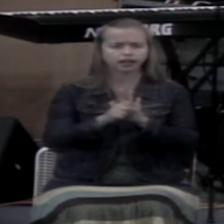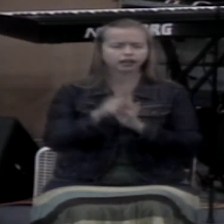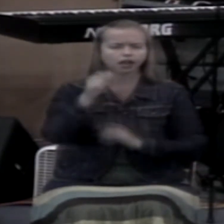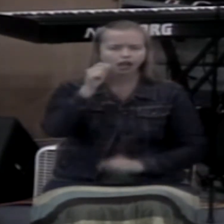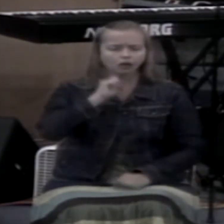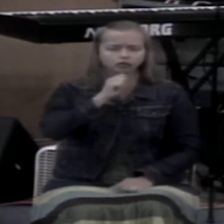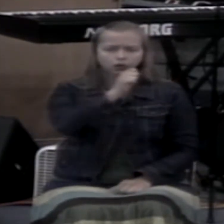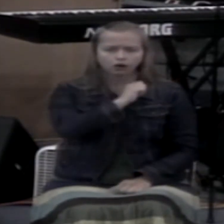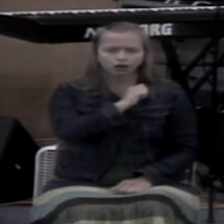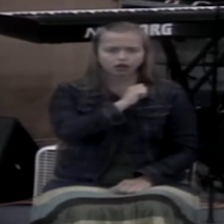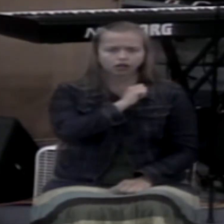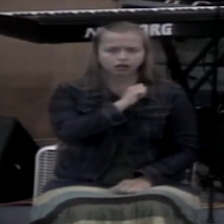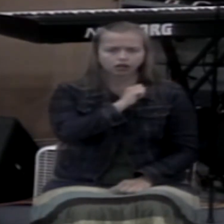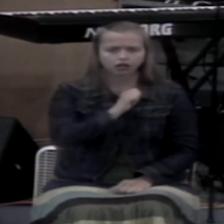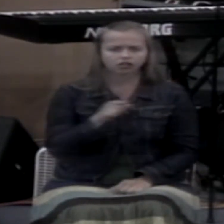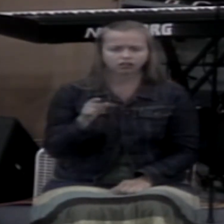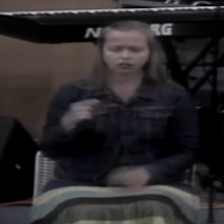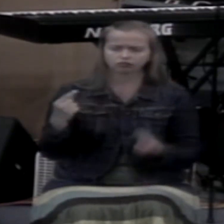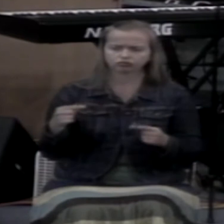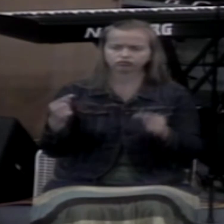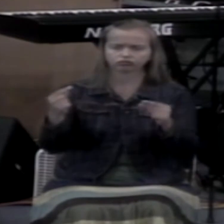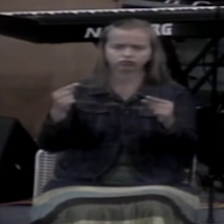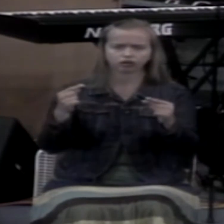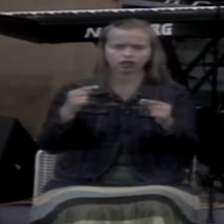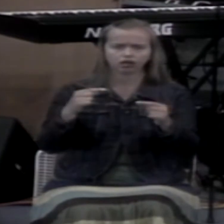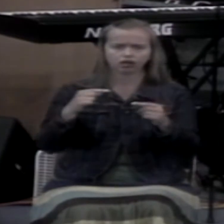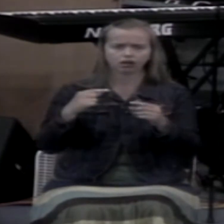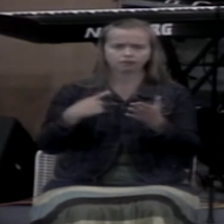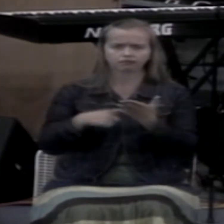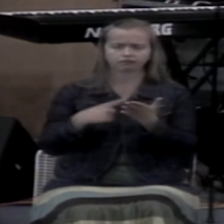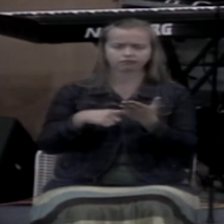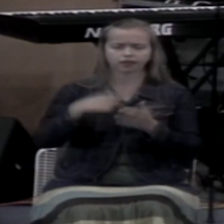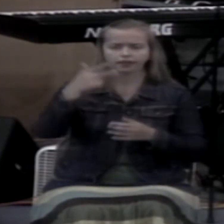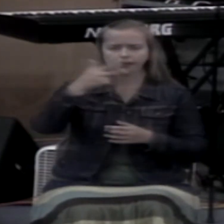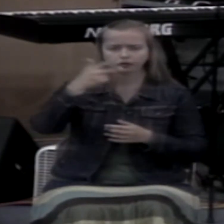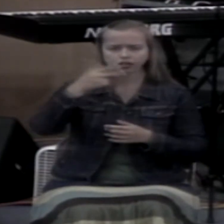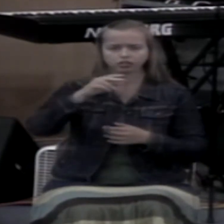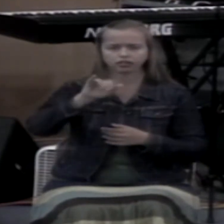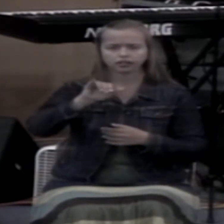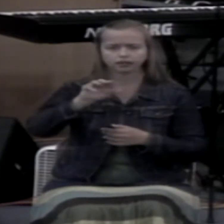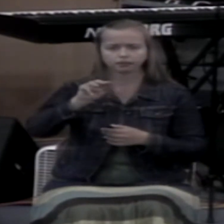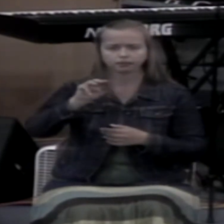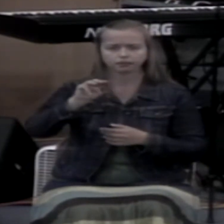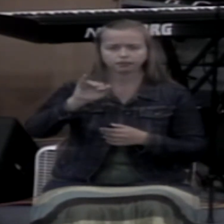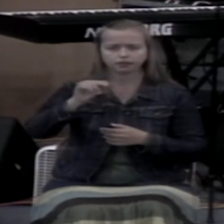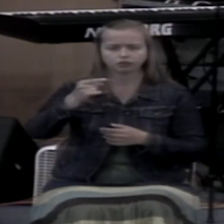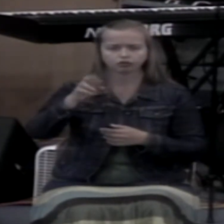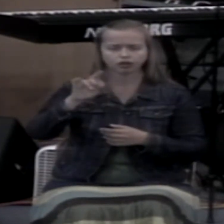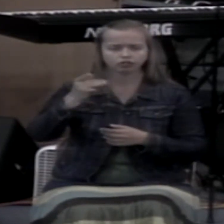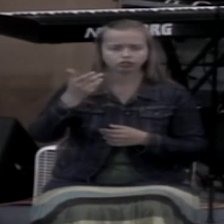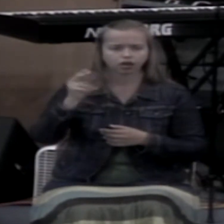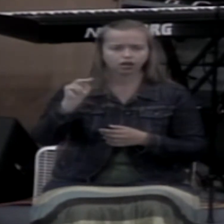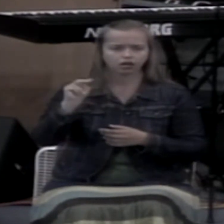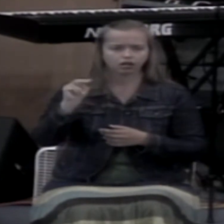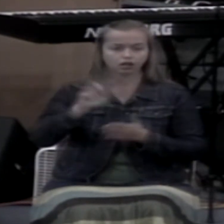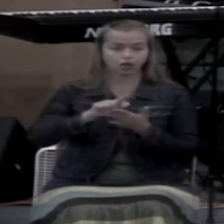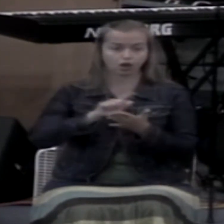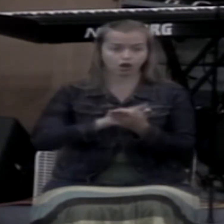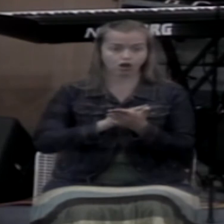Now, the Department of Justice is going to consider as whether that they're going to allow